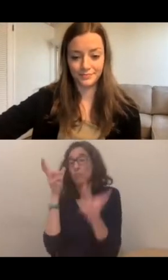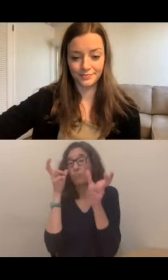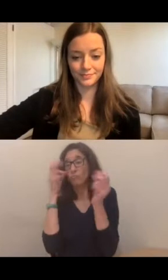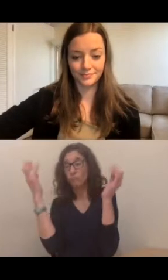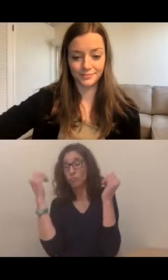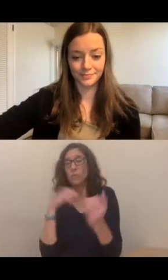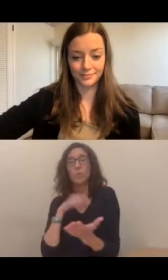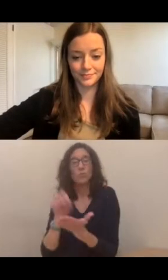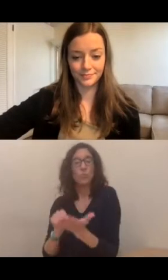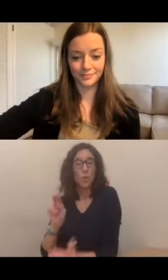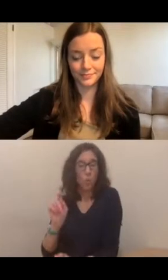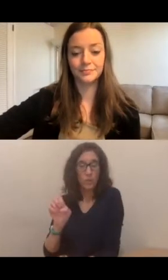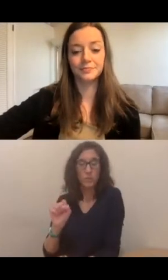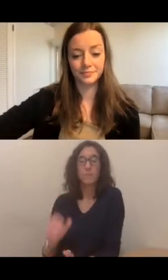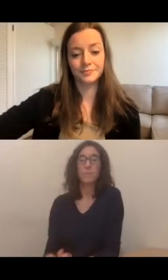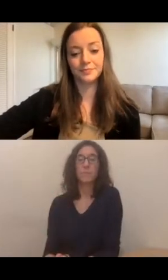same time.